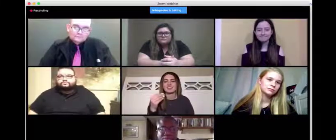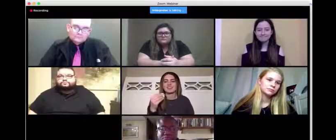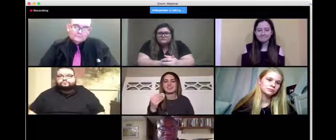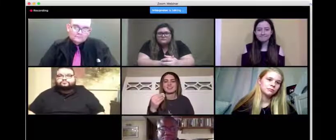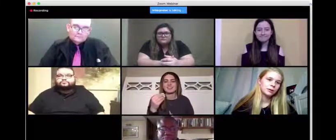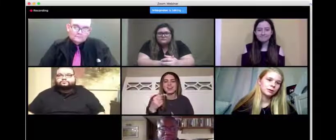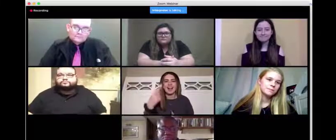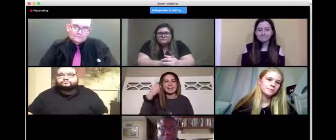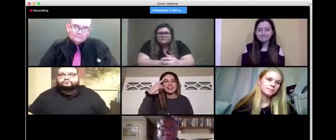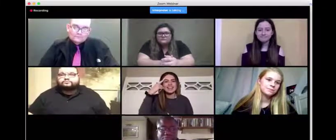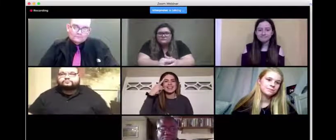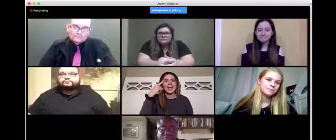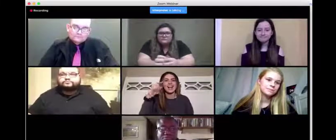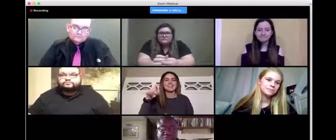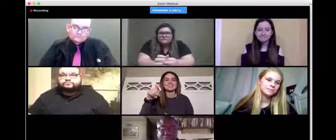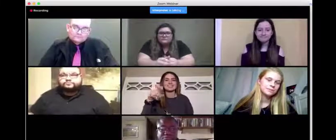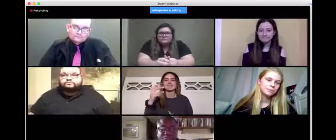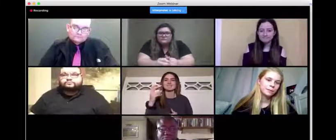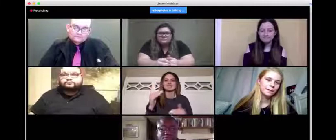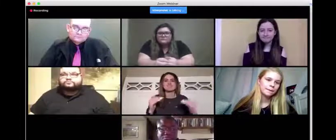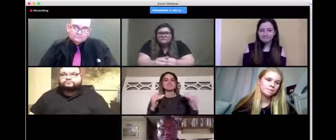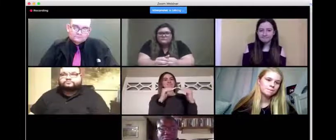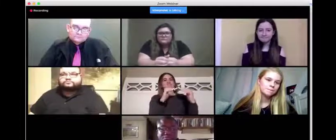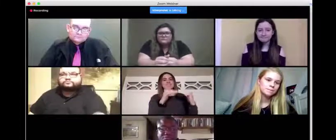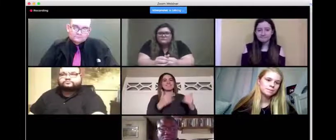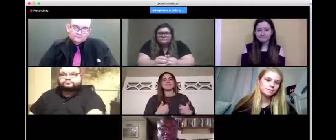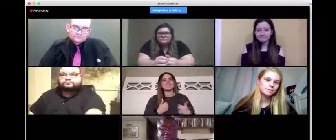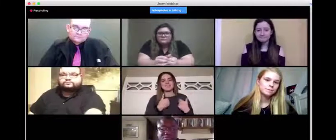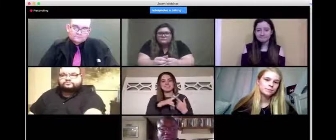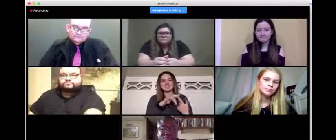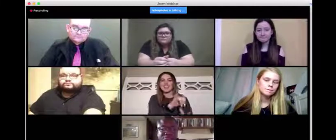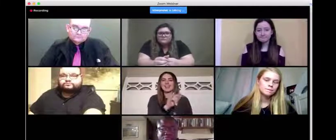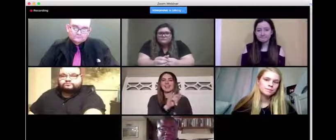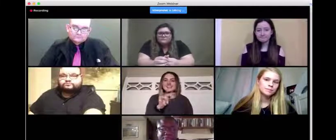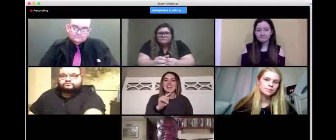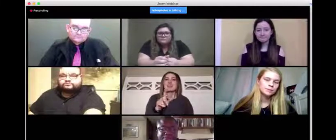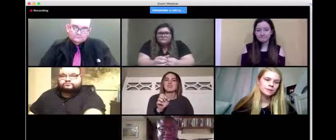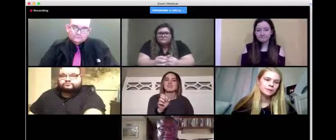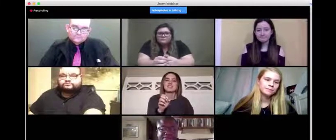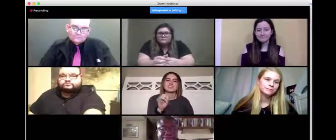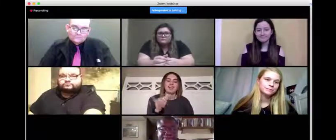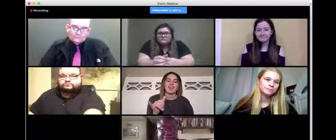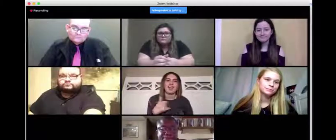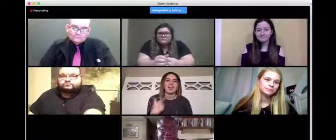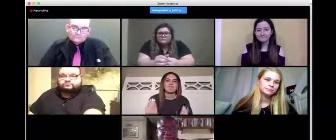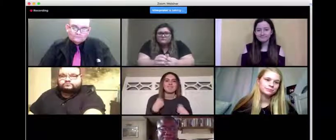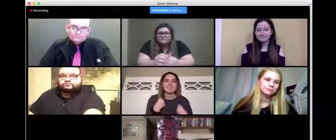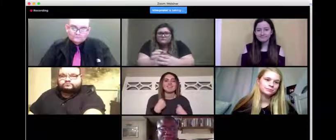it's a challenge. And I believe that, I've been giving that on my platform. I'm raising to that challenge.